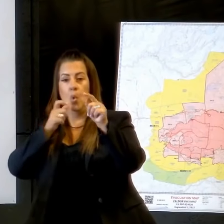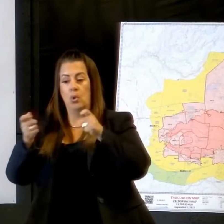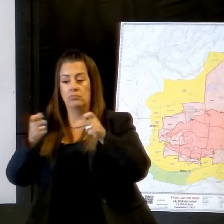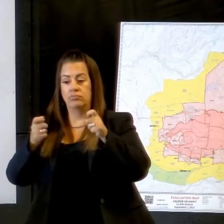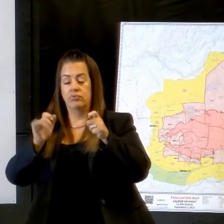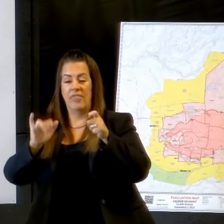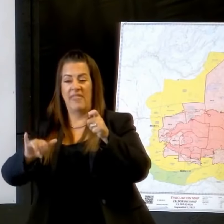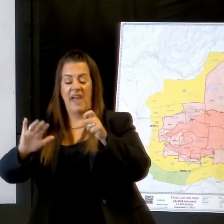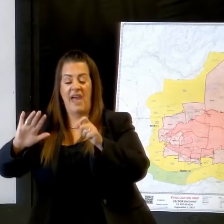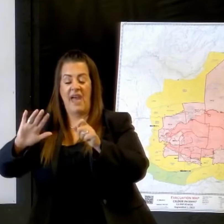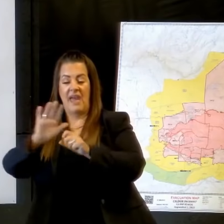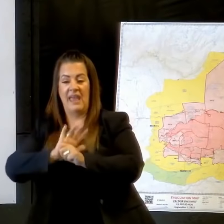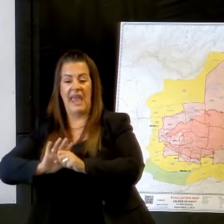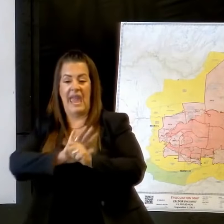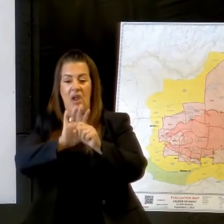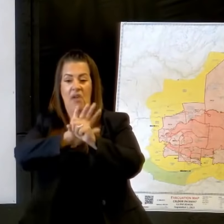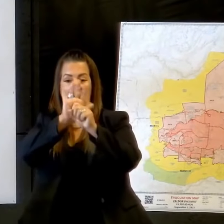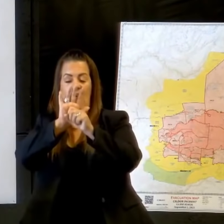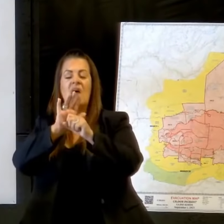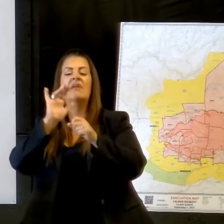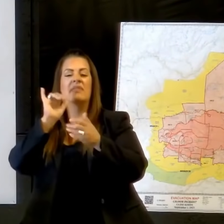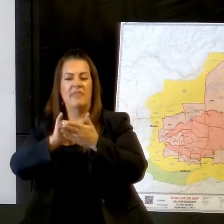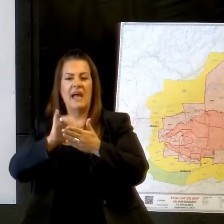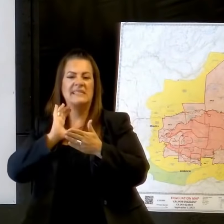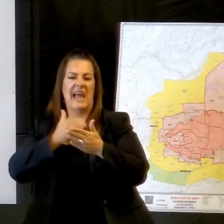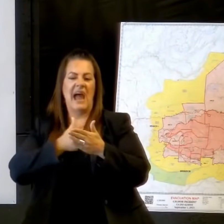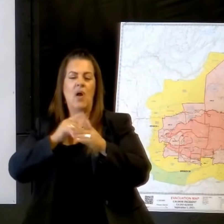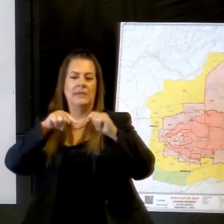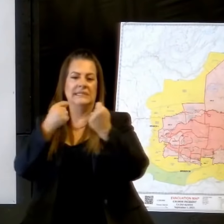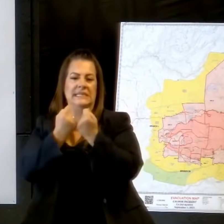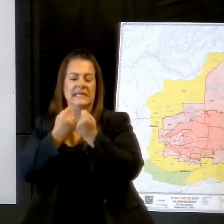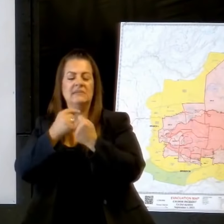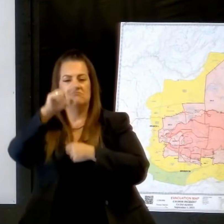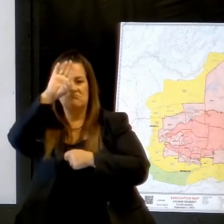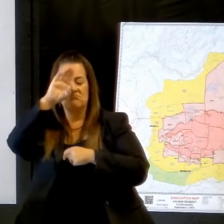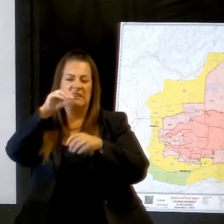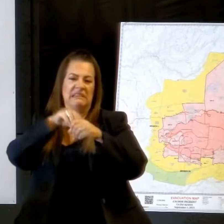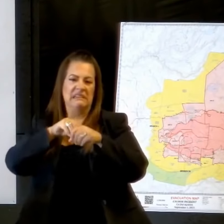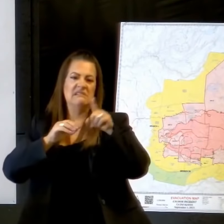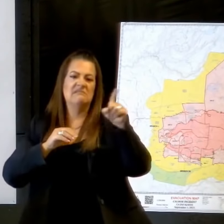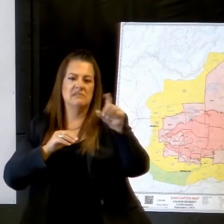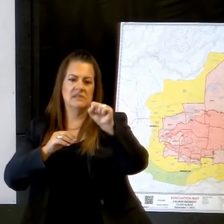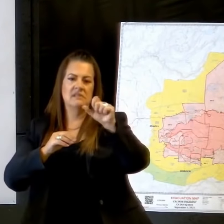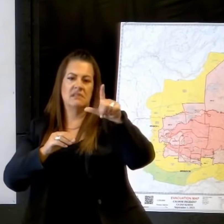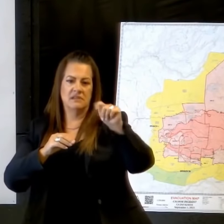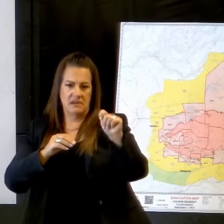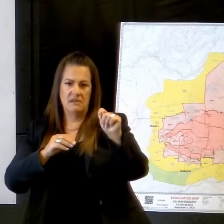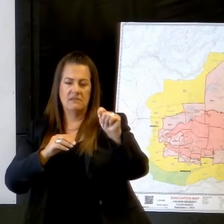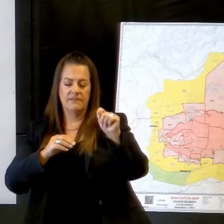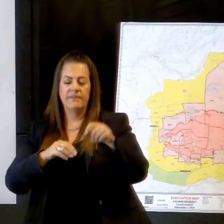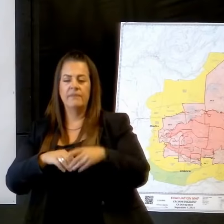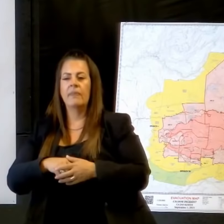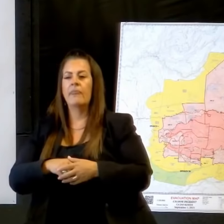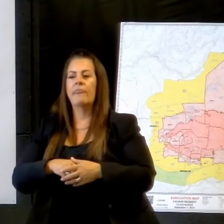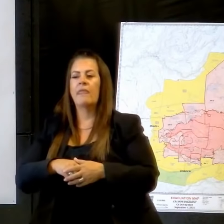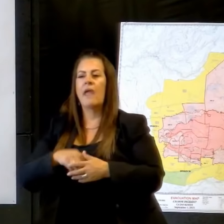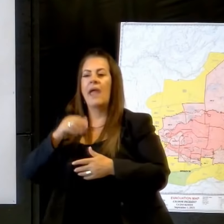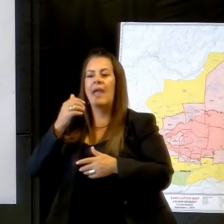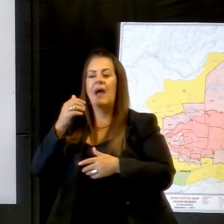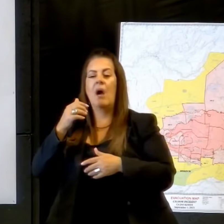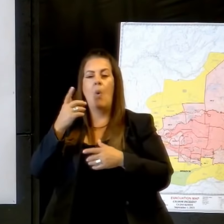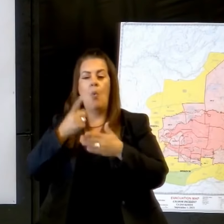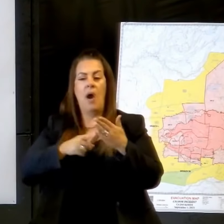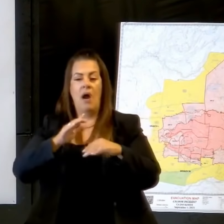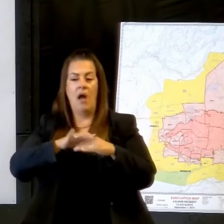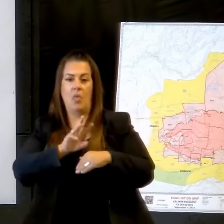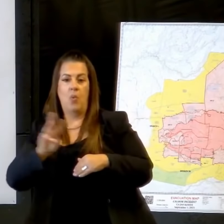taking all the suppression efforts for that eastern side, and then the western side of the fire will be run out of here in Placerville. There'll be no difference in the